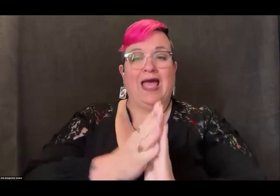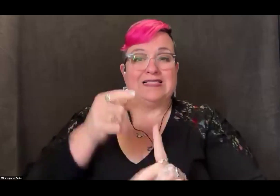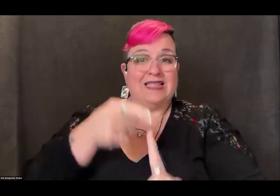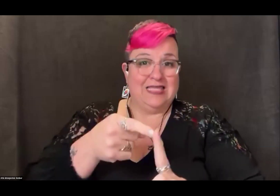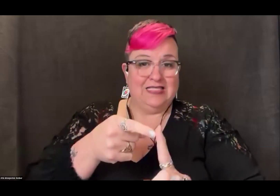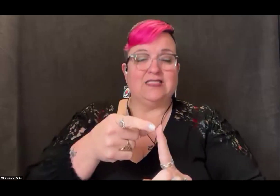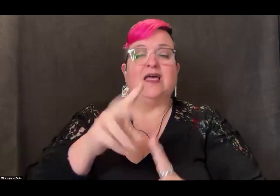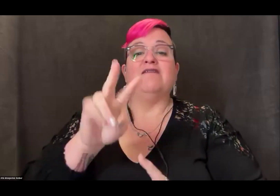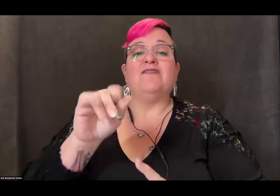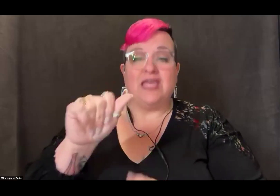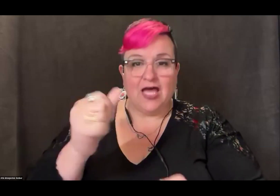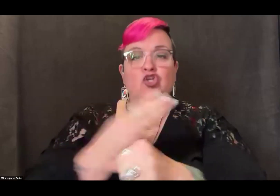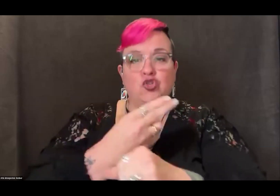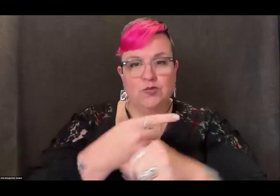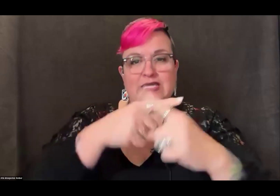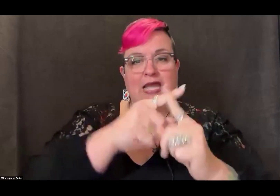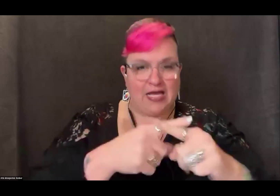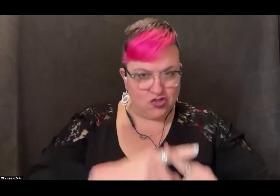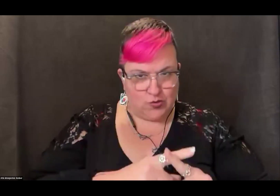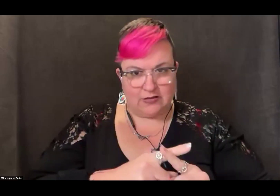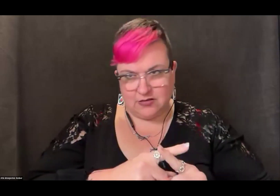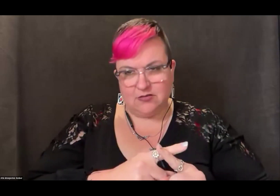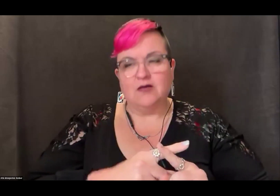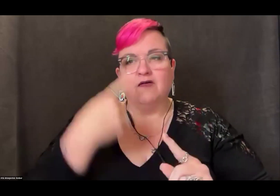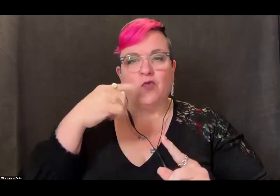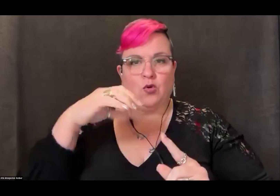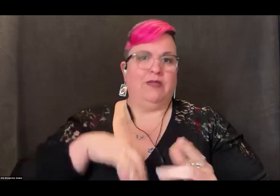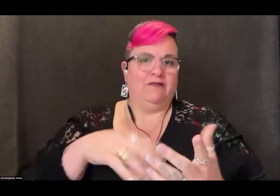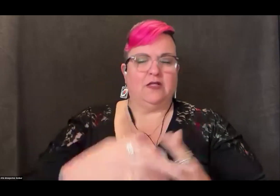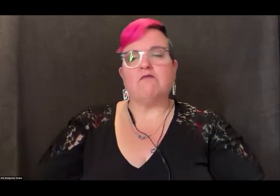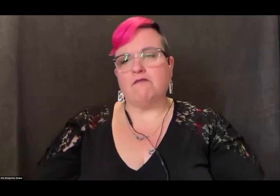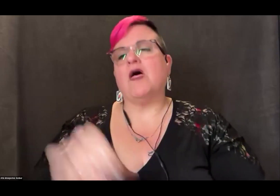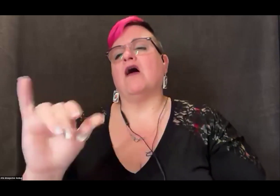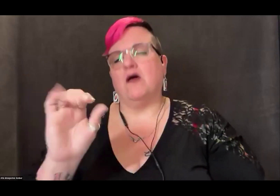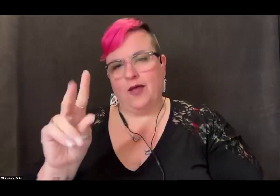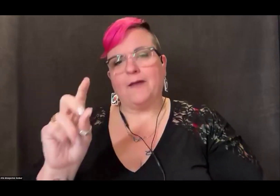Mhm. via using those. So Yeah, okay, yeah. perfect. Thank you. All right.